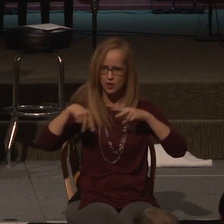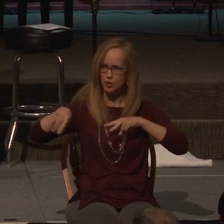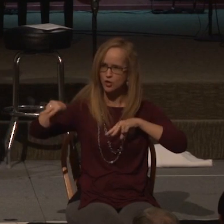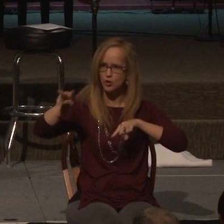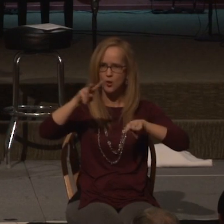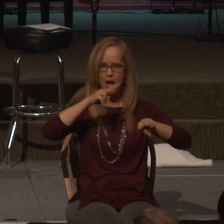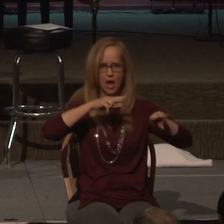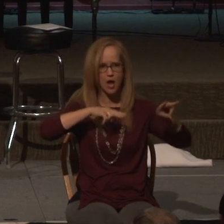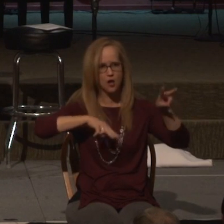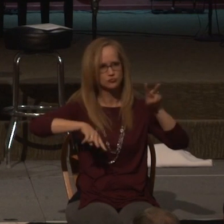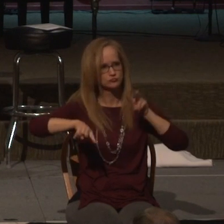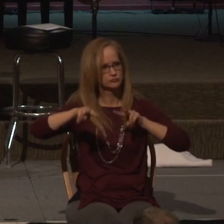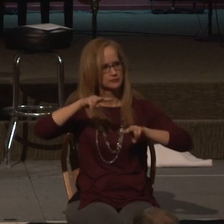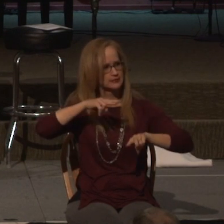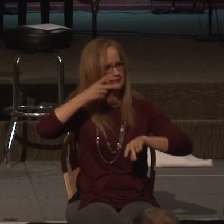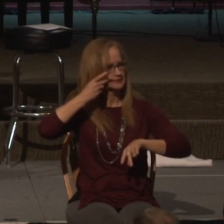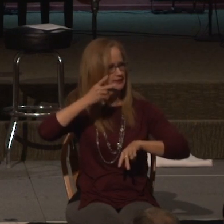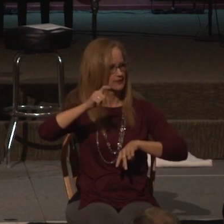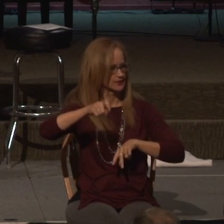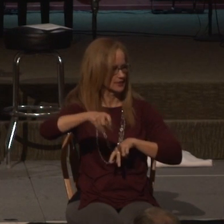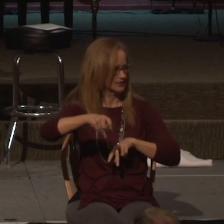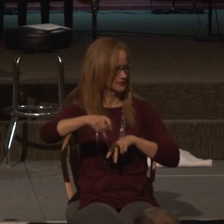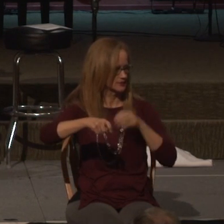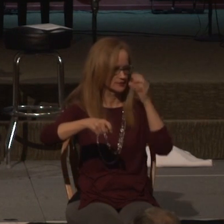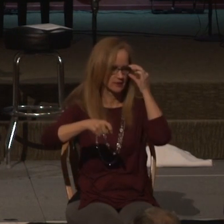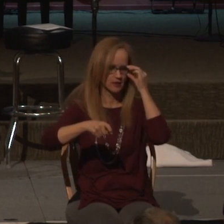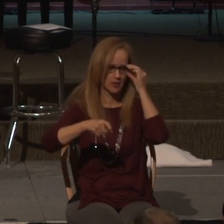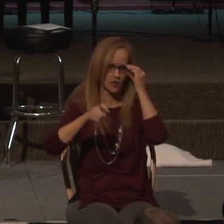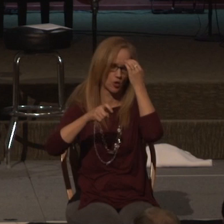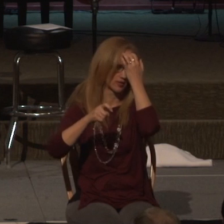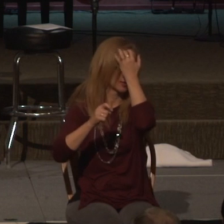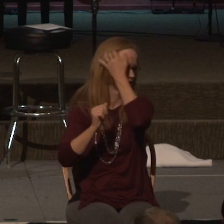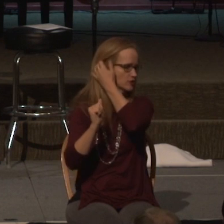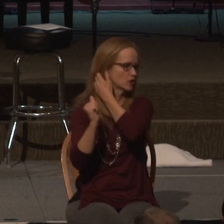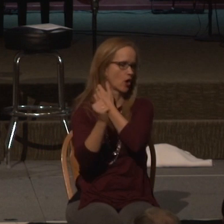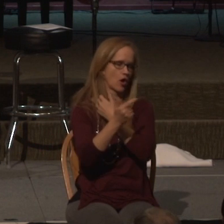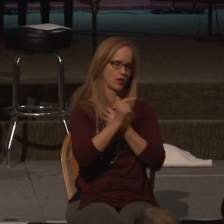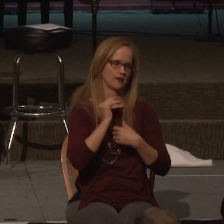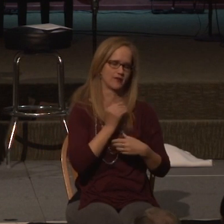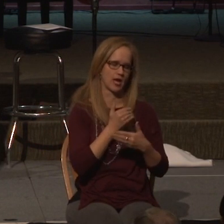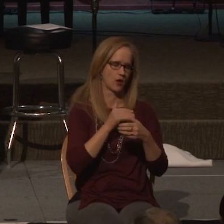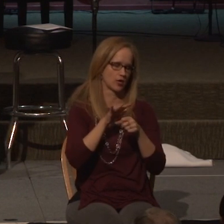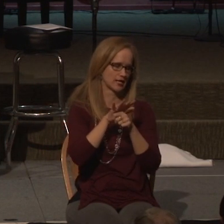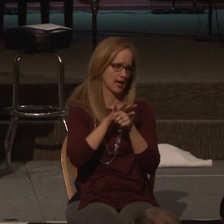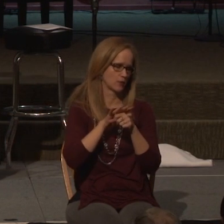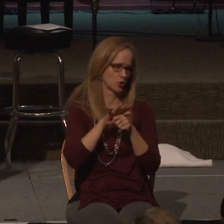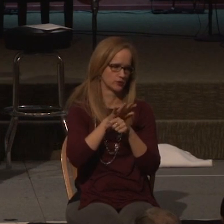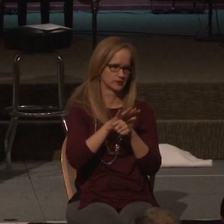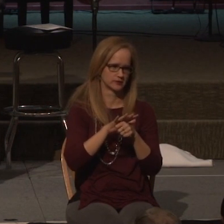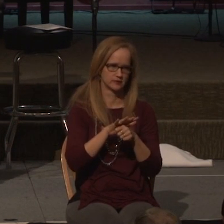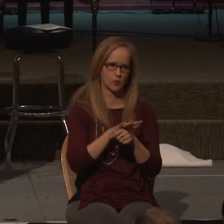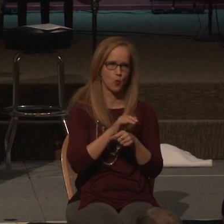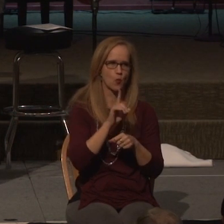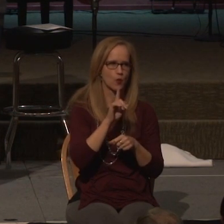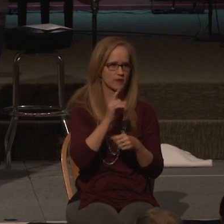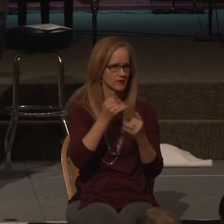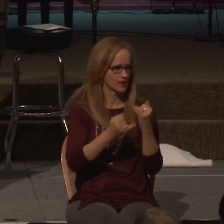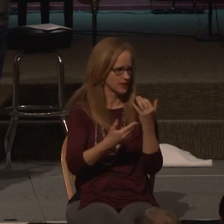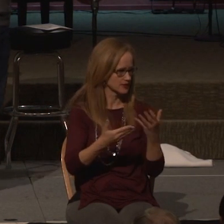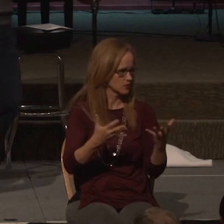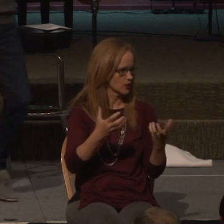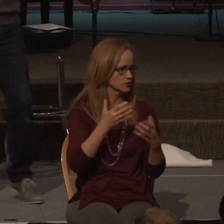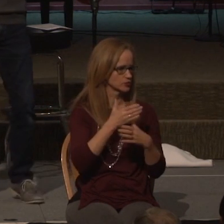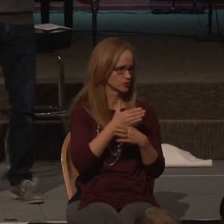around, seeing the needs. And there are needs in all of our neighborhoods. One of the last things I want to